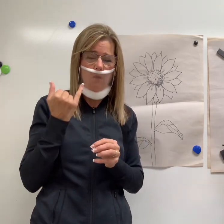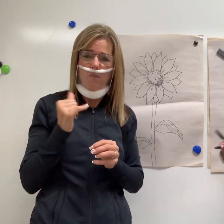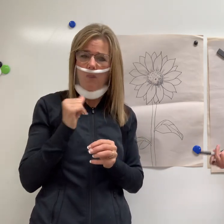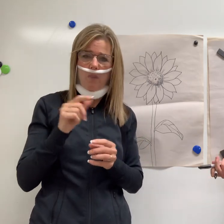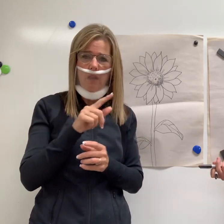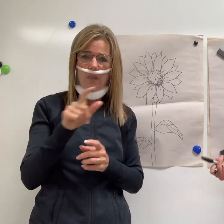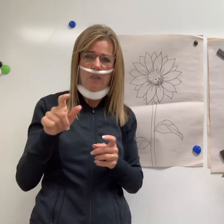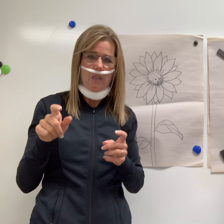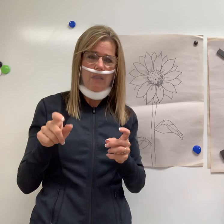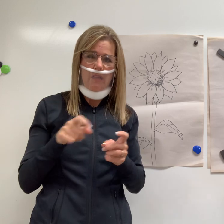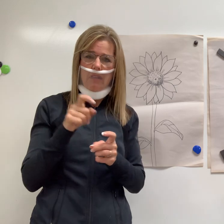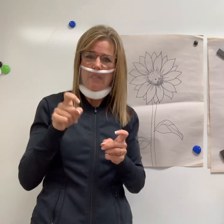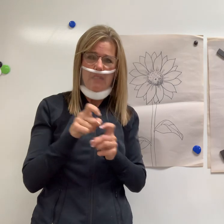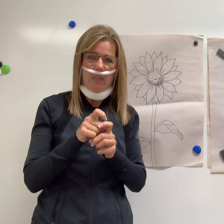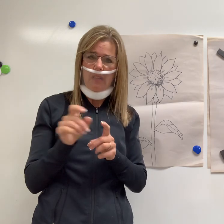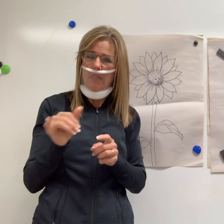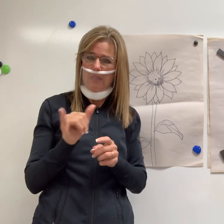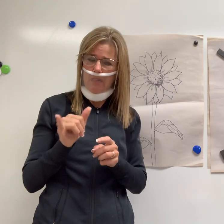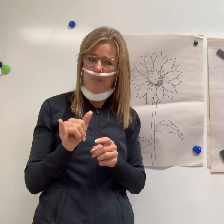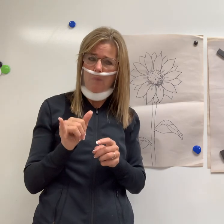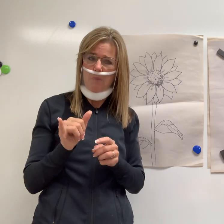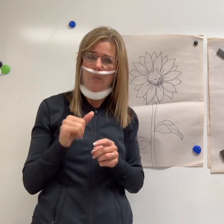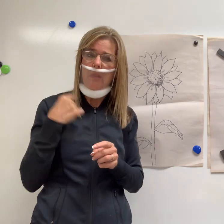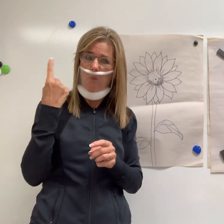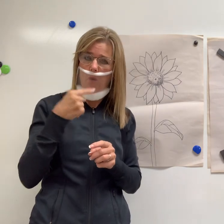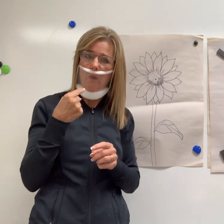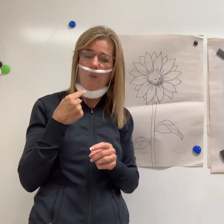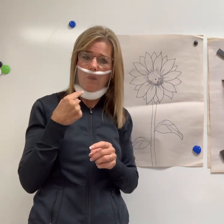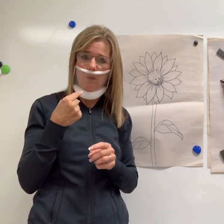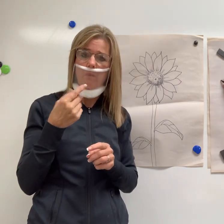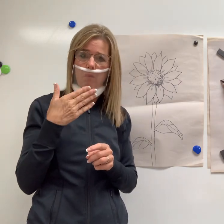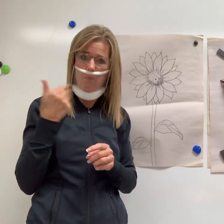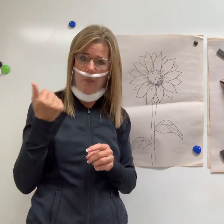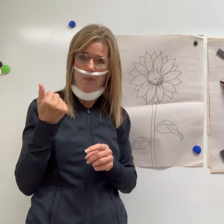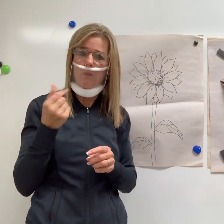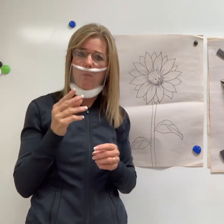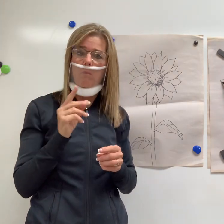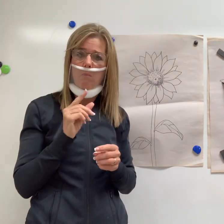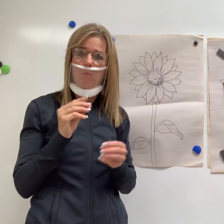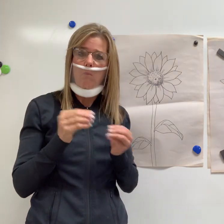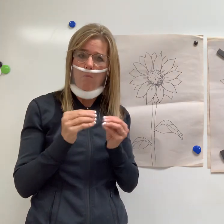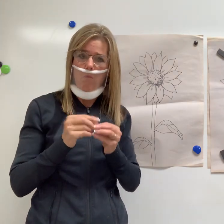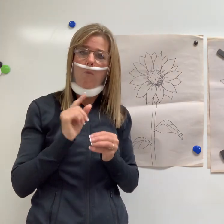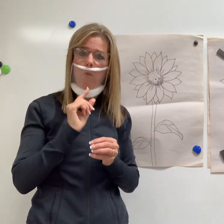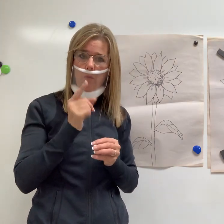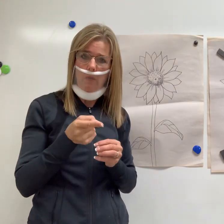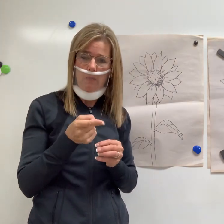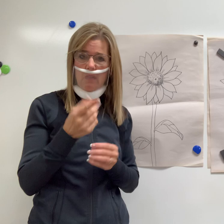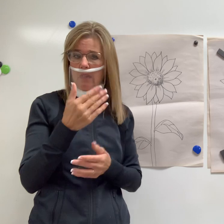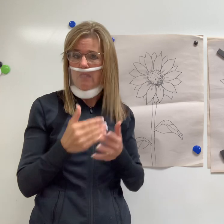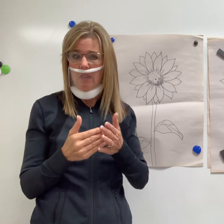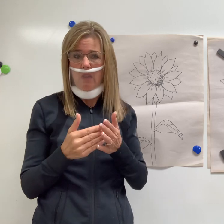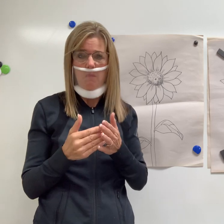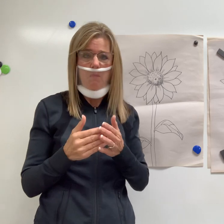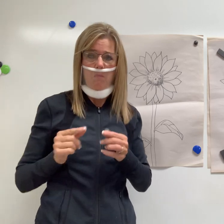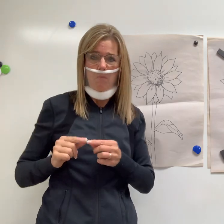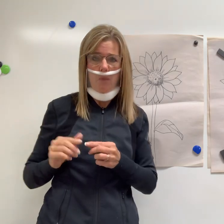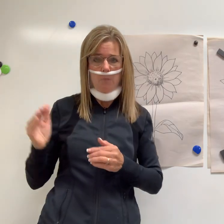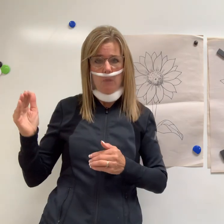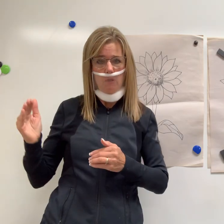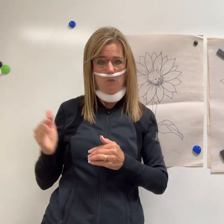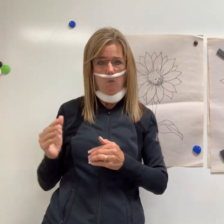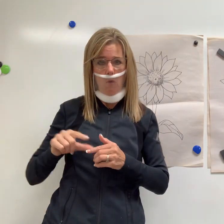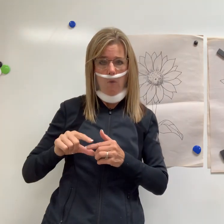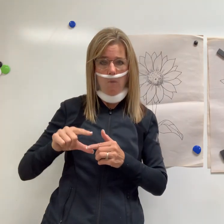same, that's actually going to be more realistic. So some might be a little skinnier, some might be a little longer, some might be a little